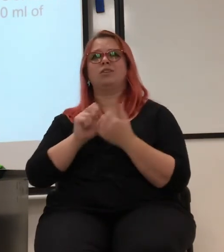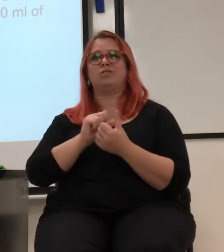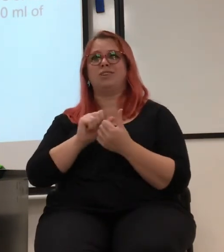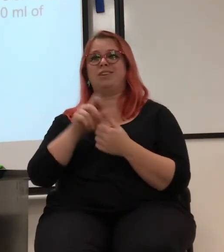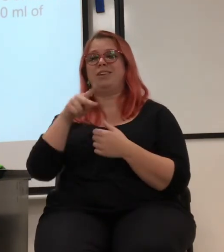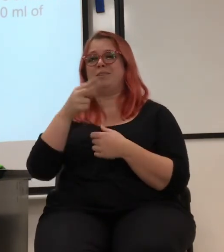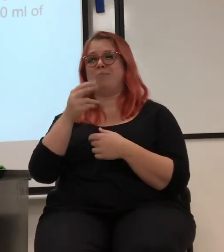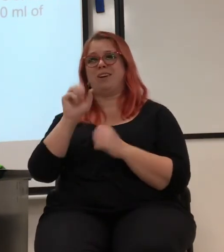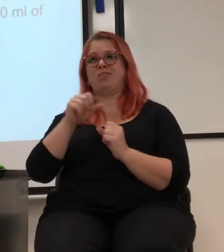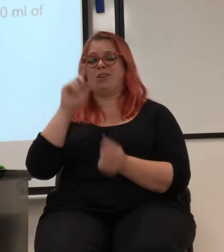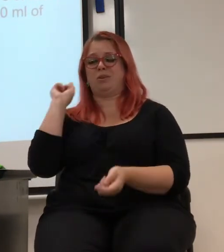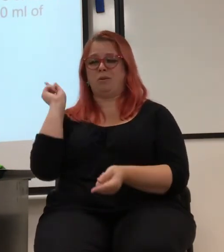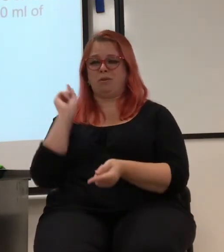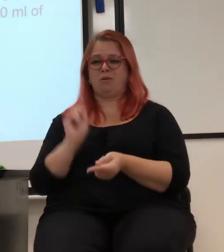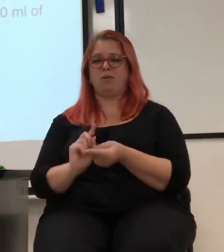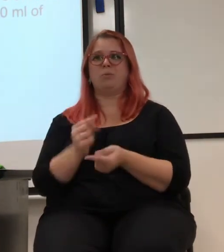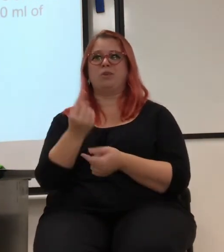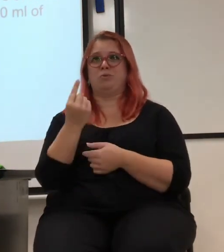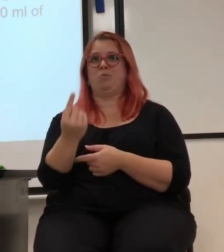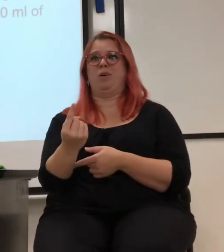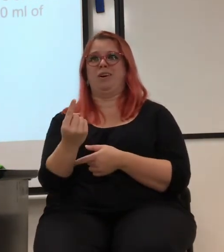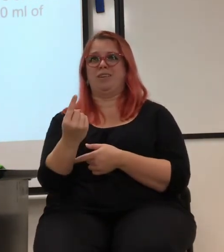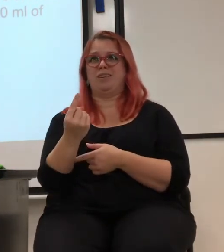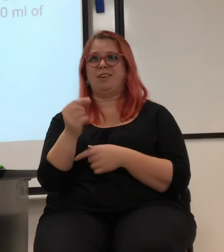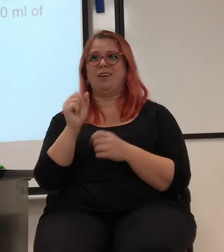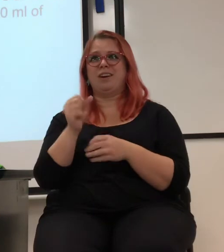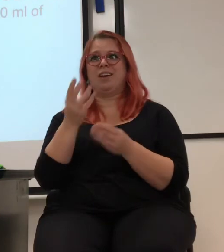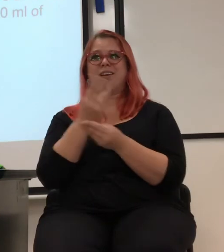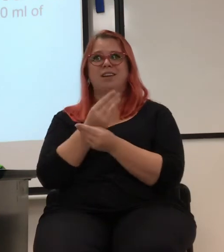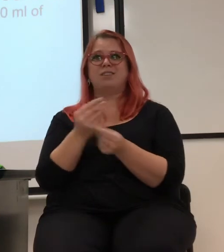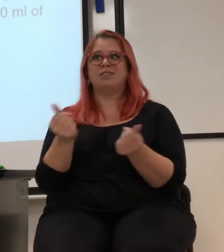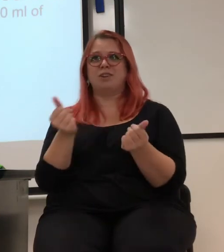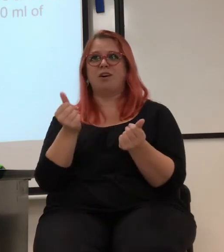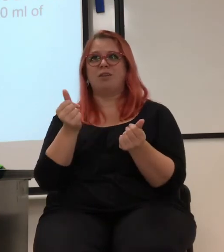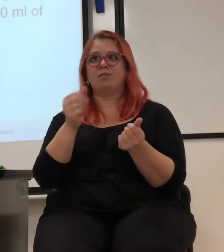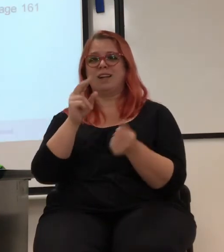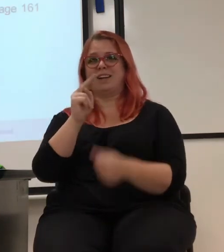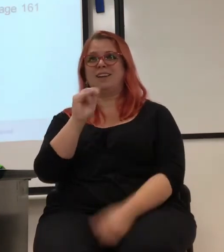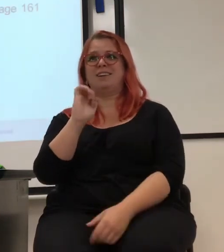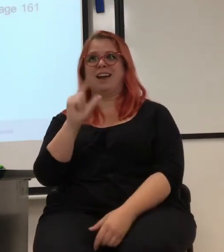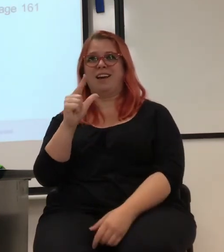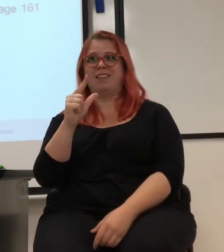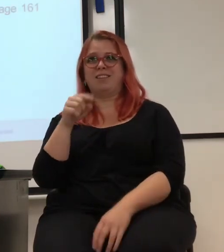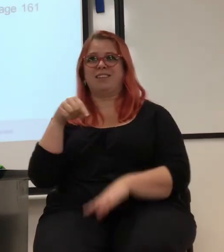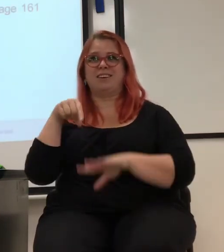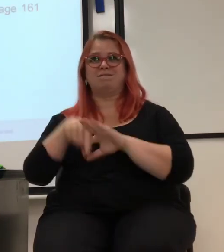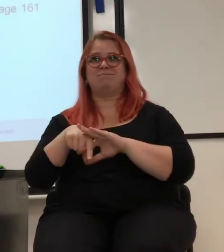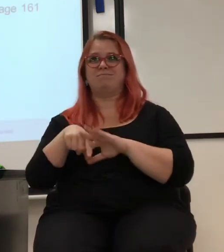1, that's low enough to dissolve many of us.